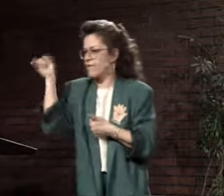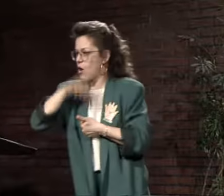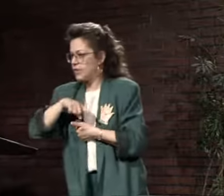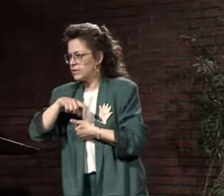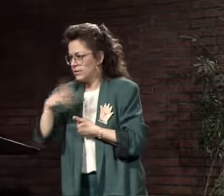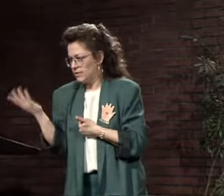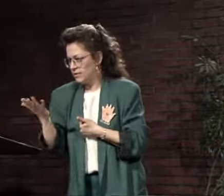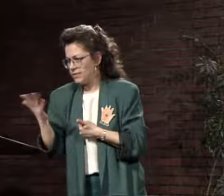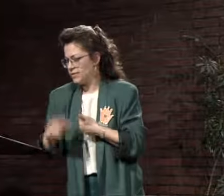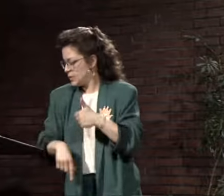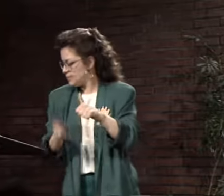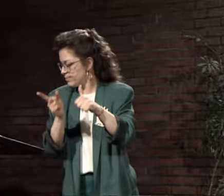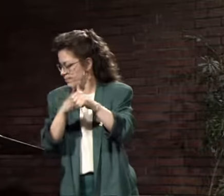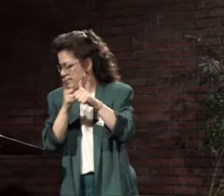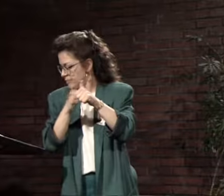universal language? True or false?